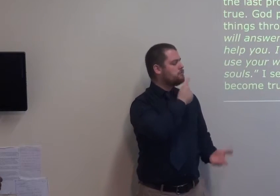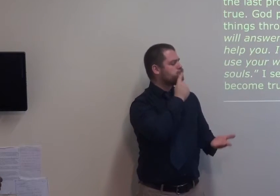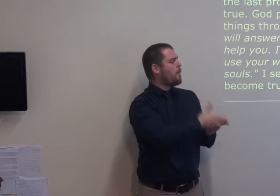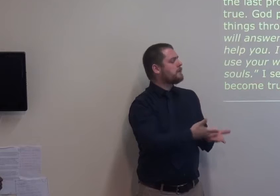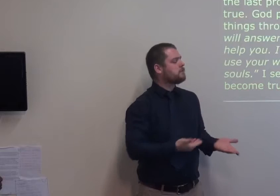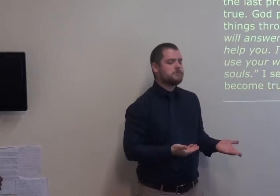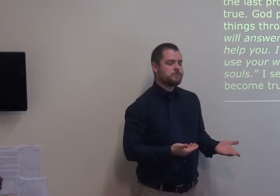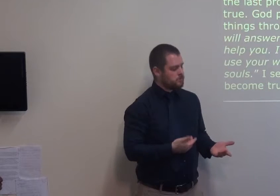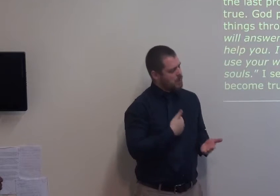I will bless you.